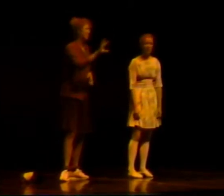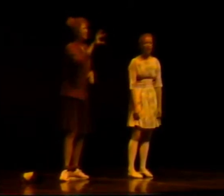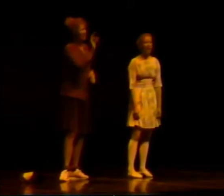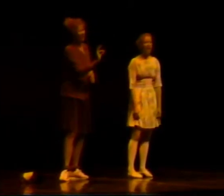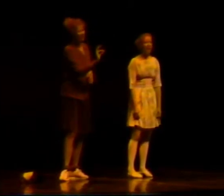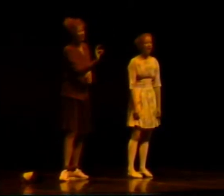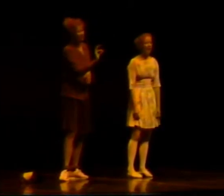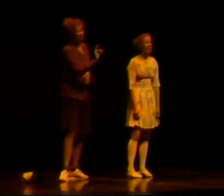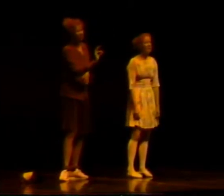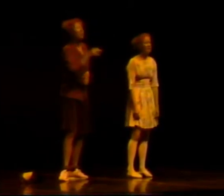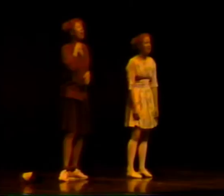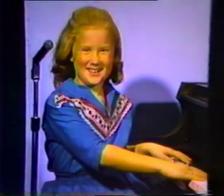1959, Holly Near.